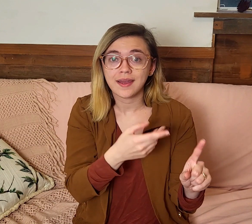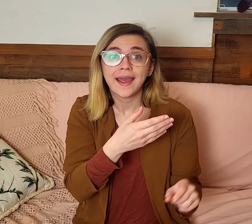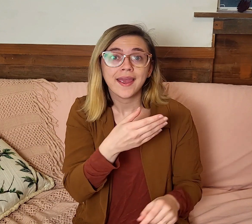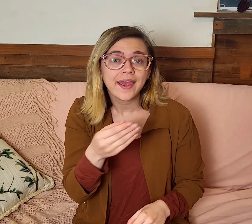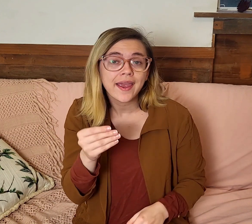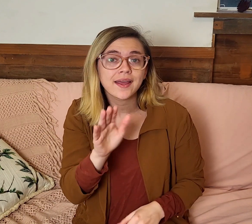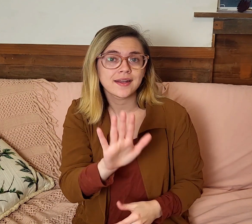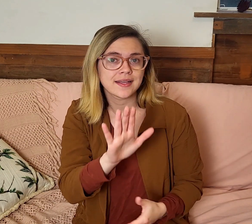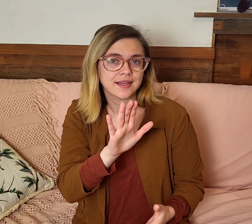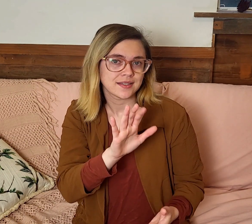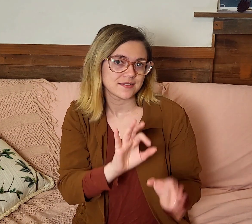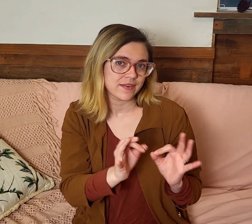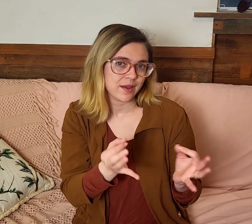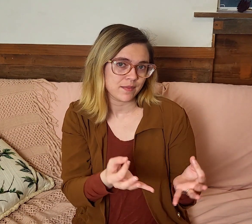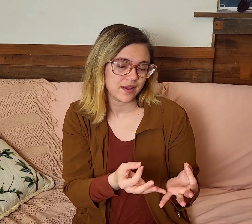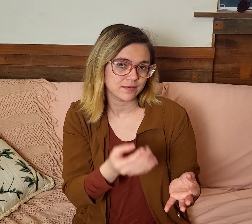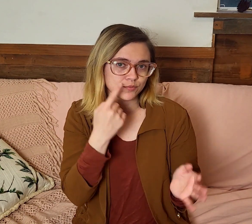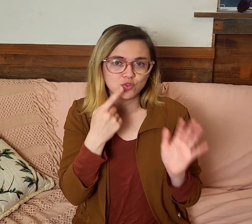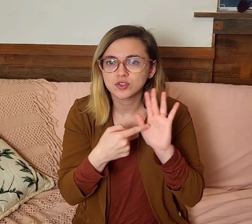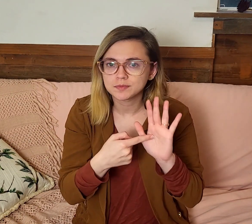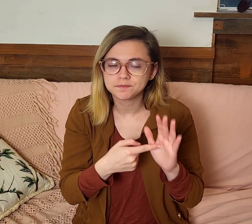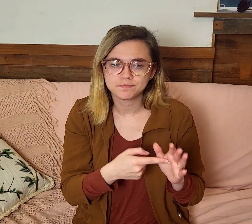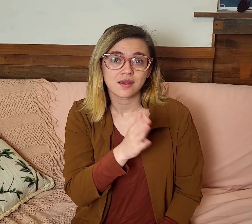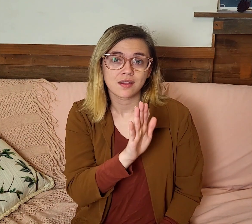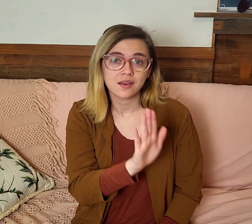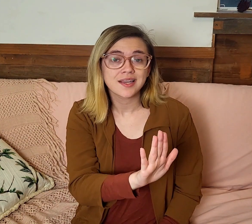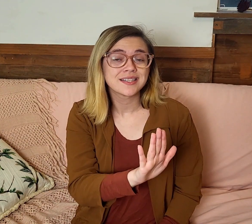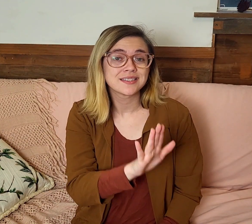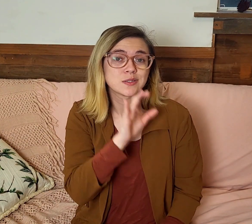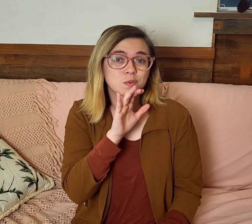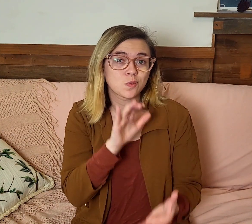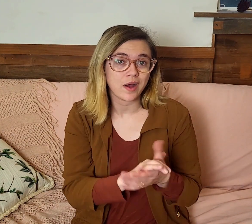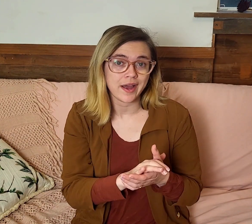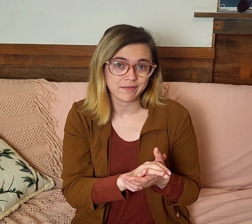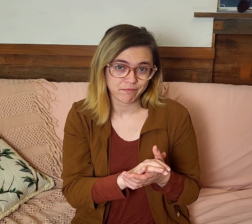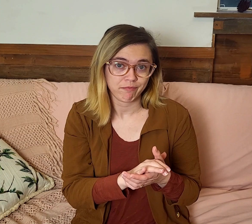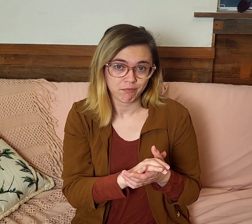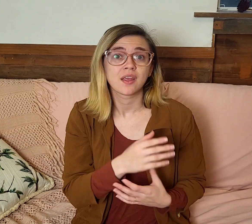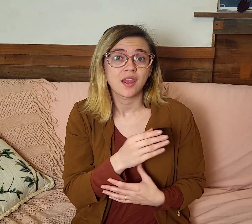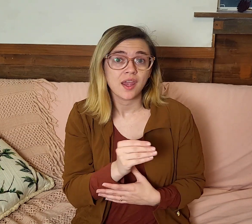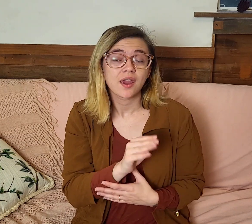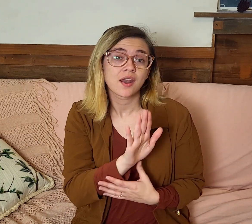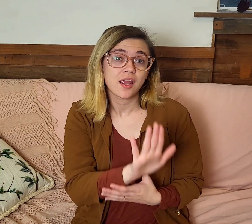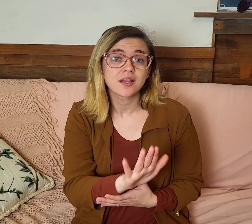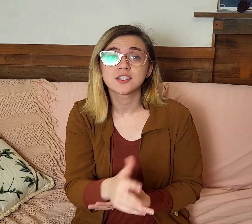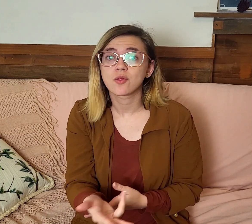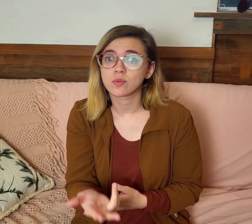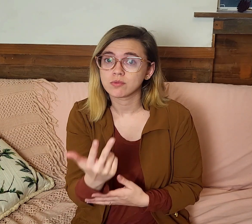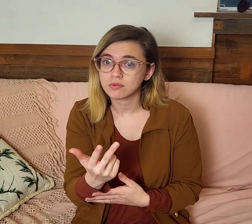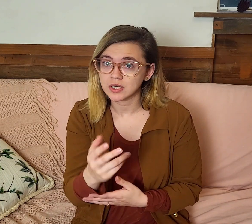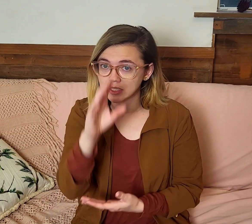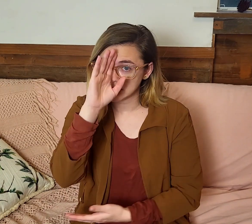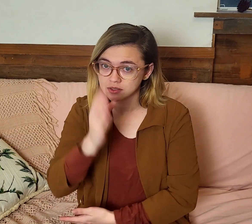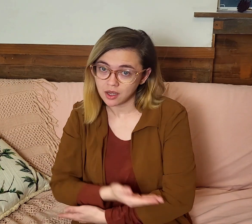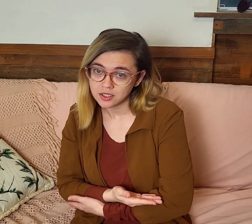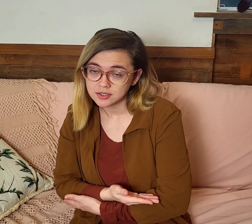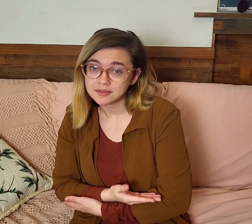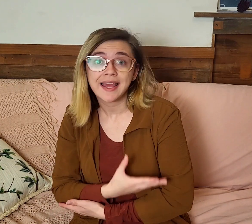Noah, but also his family. So He would be saving Noah's wife and his